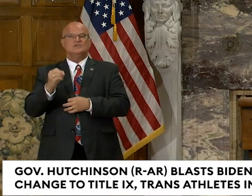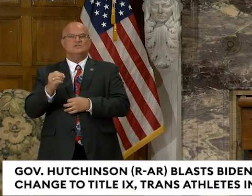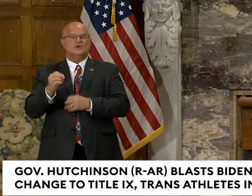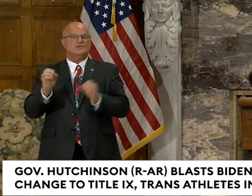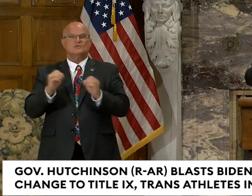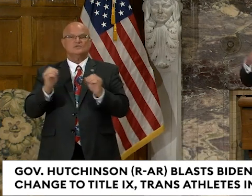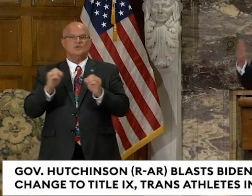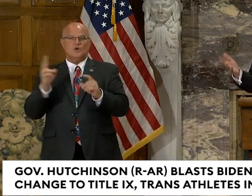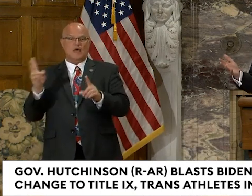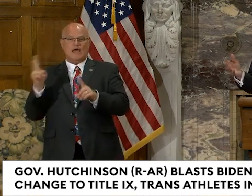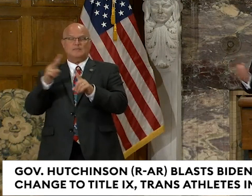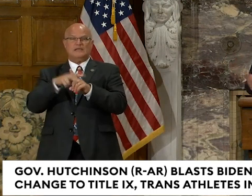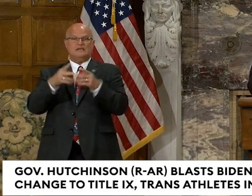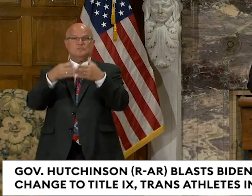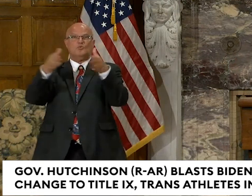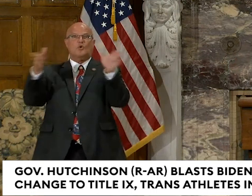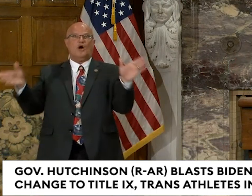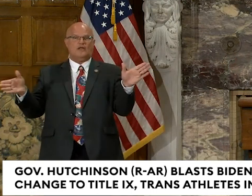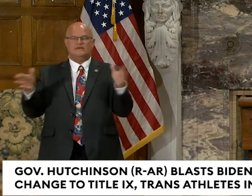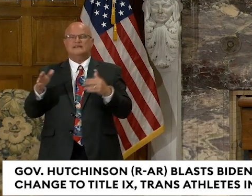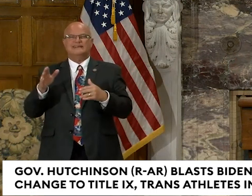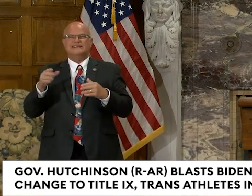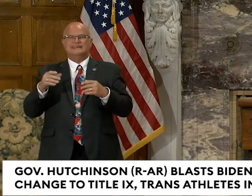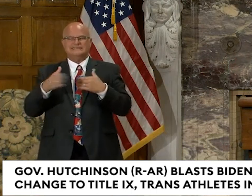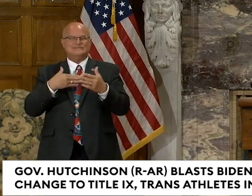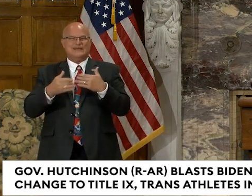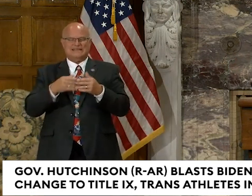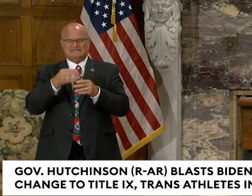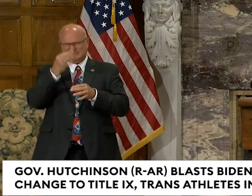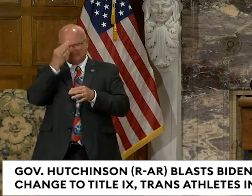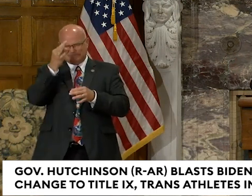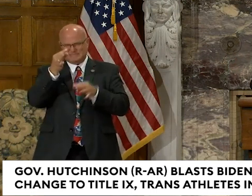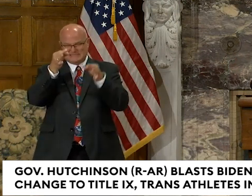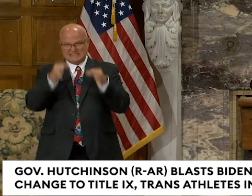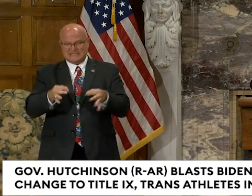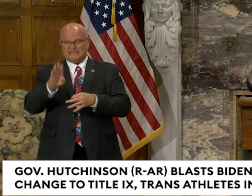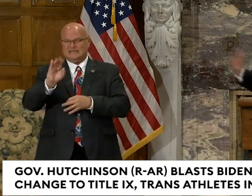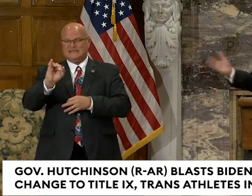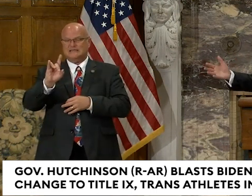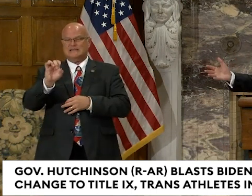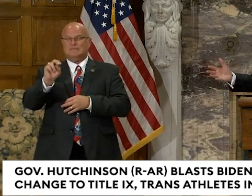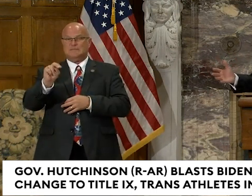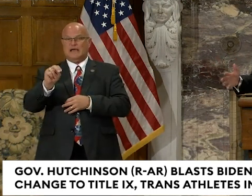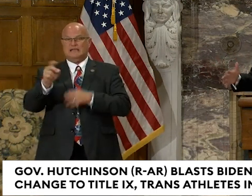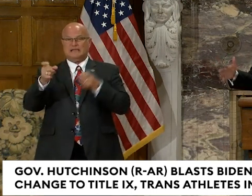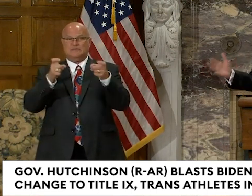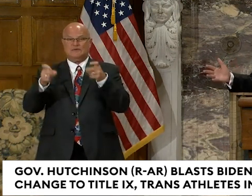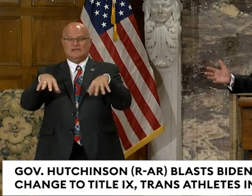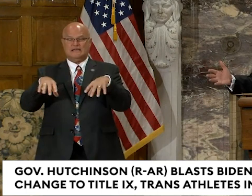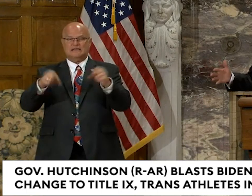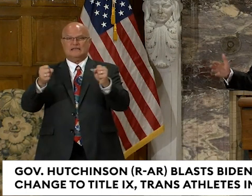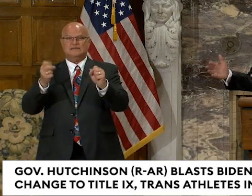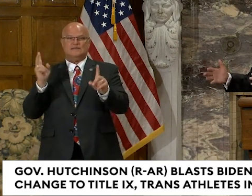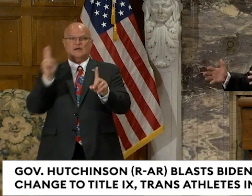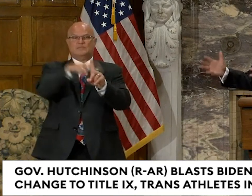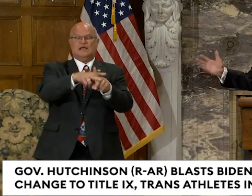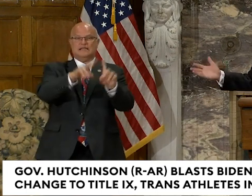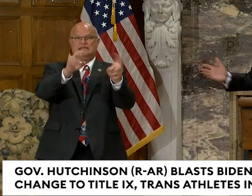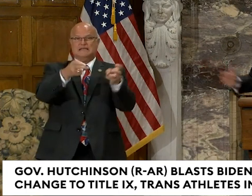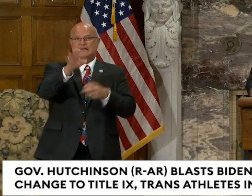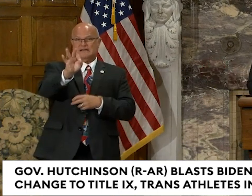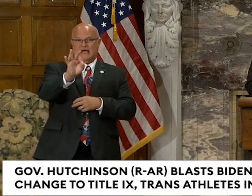no application broader than that. Despite that narrow decision, the Biden administration is trying to take that and apply that to